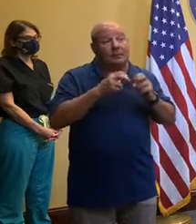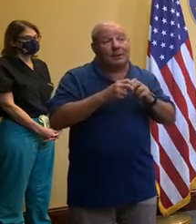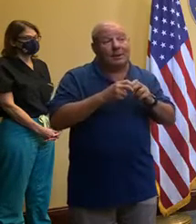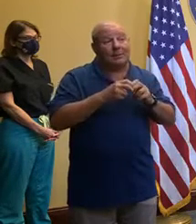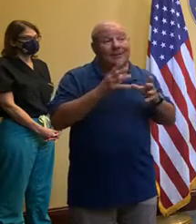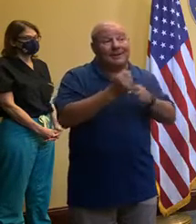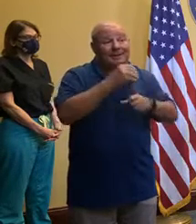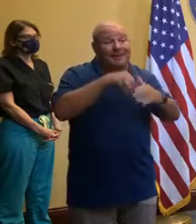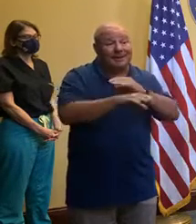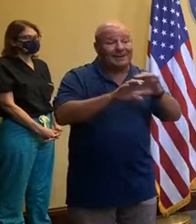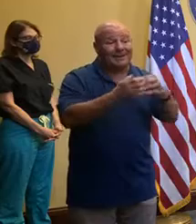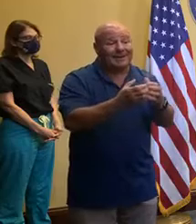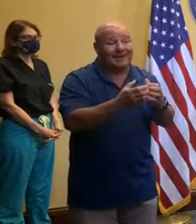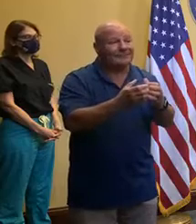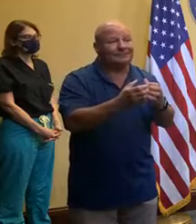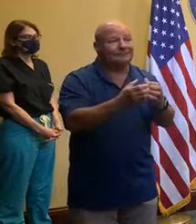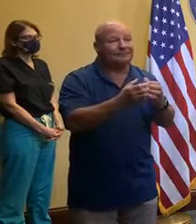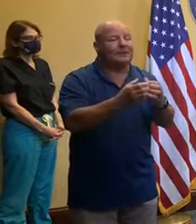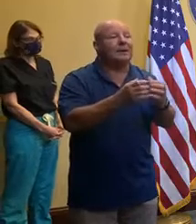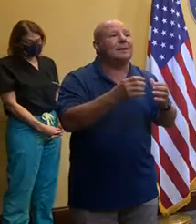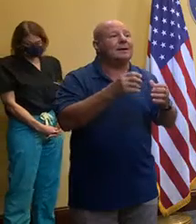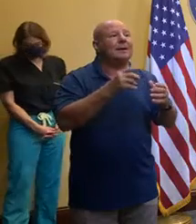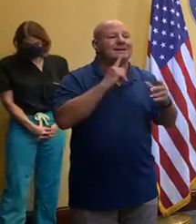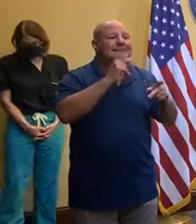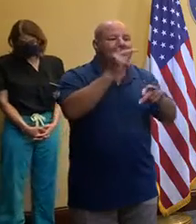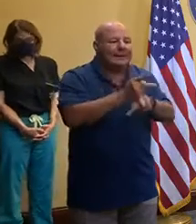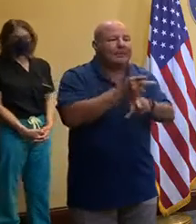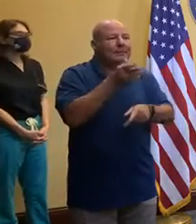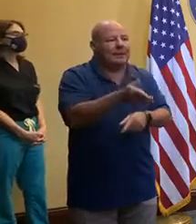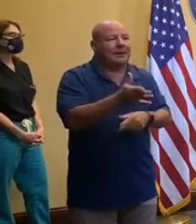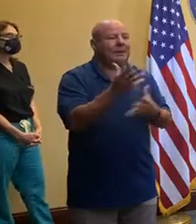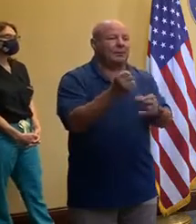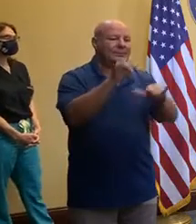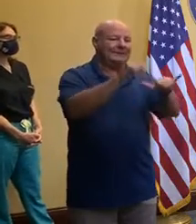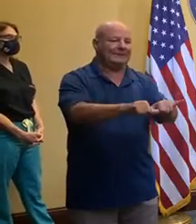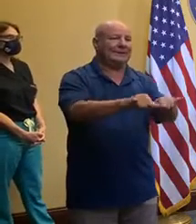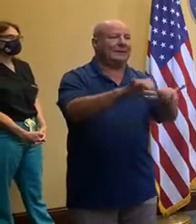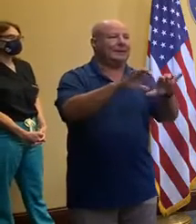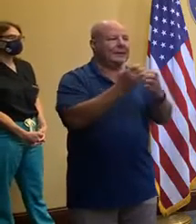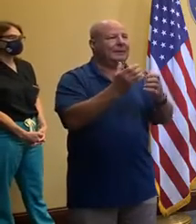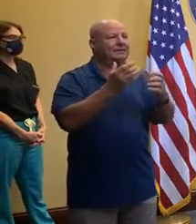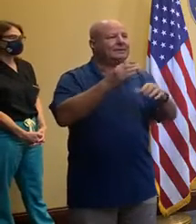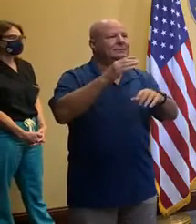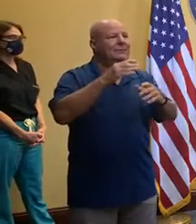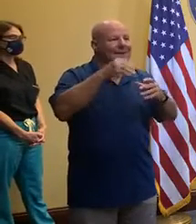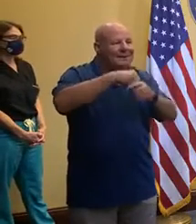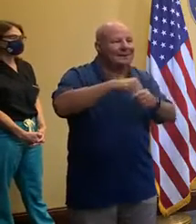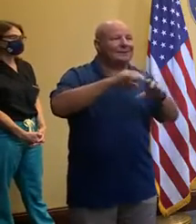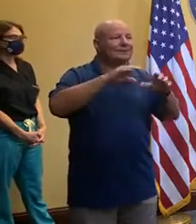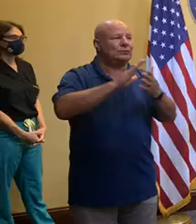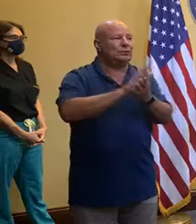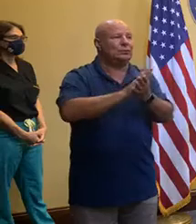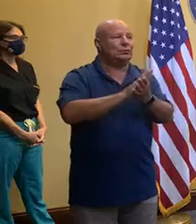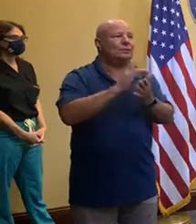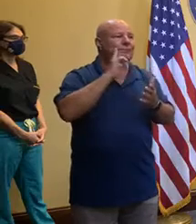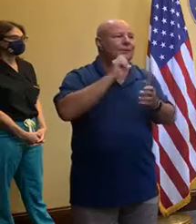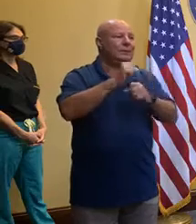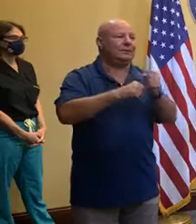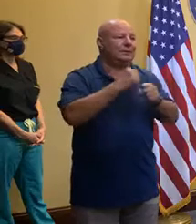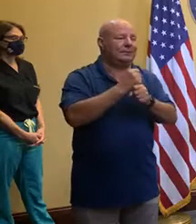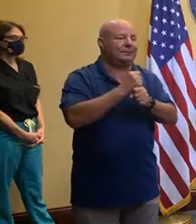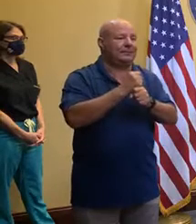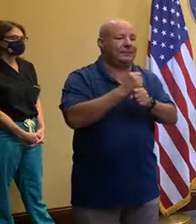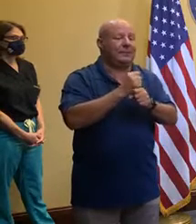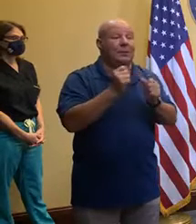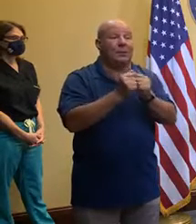them there, wanting them to remain on site throughout this school year. That will, without